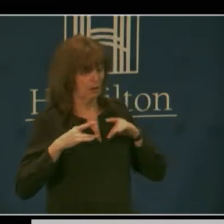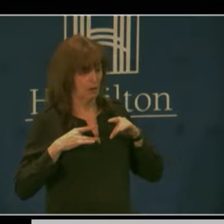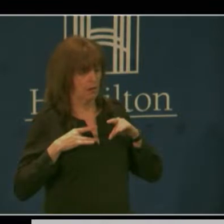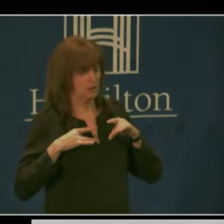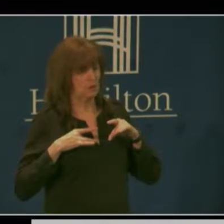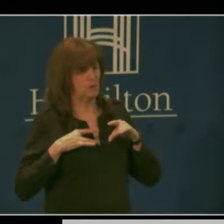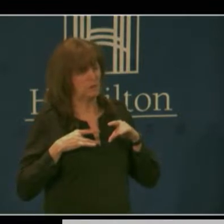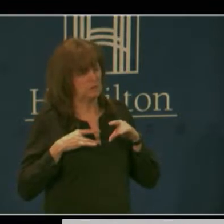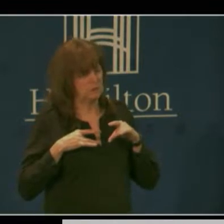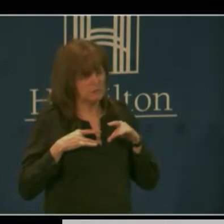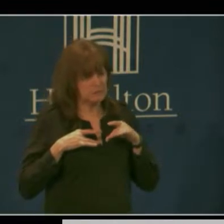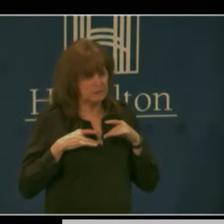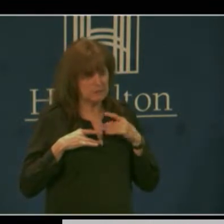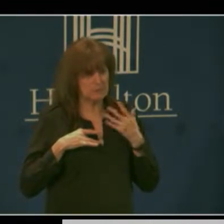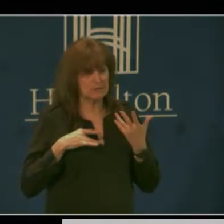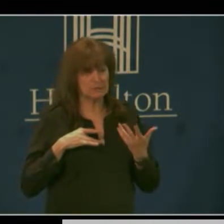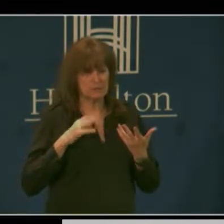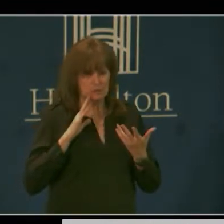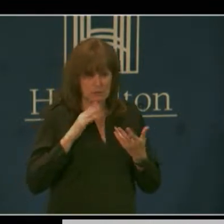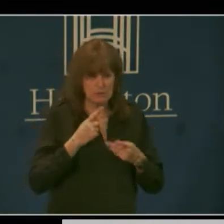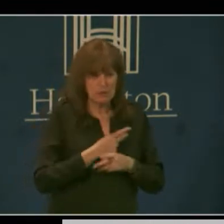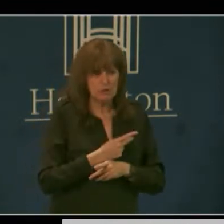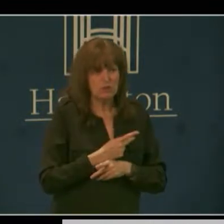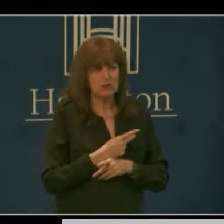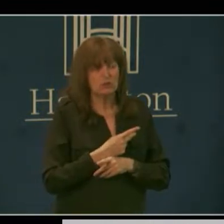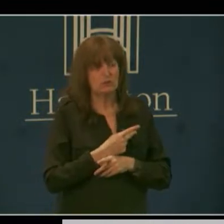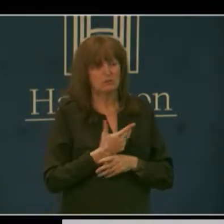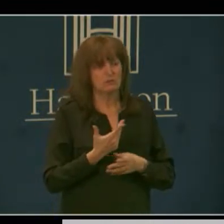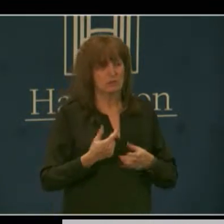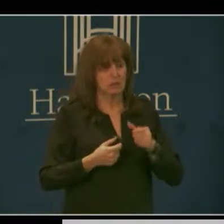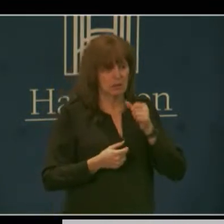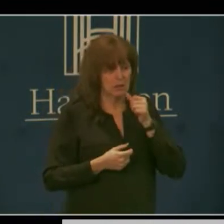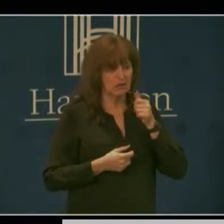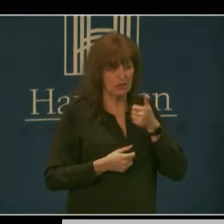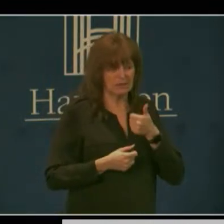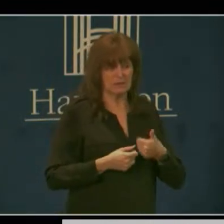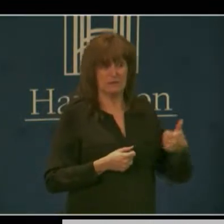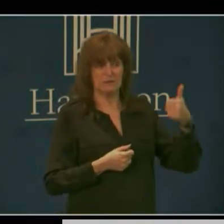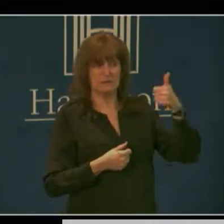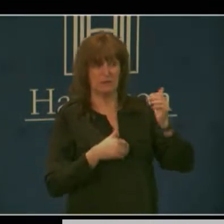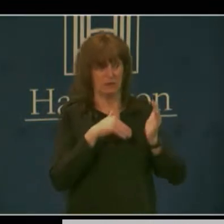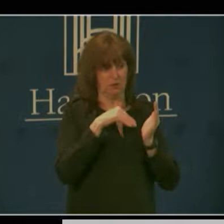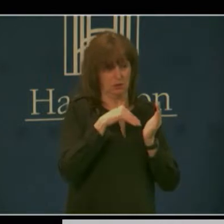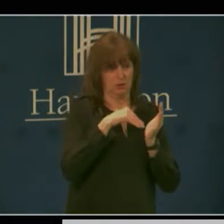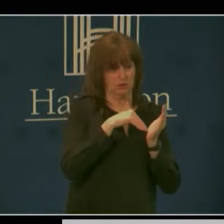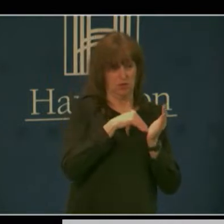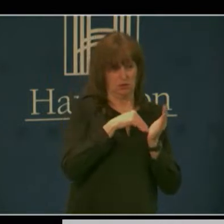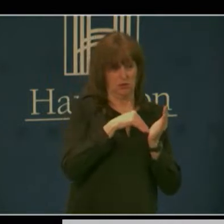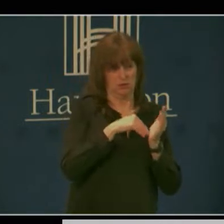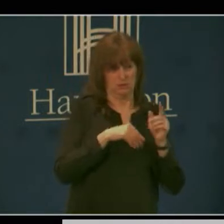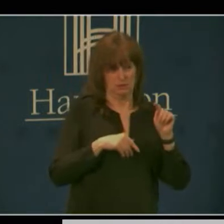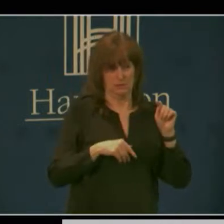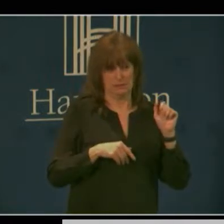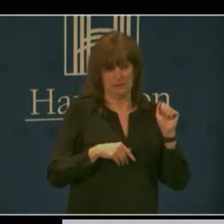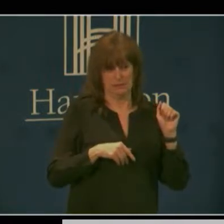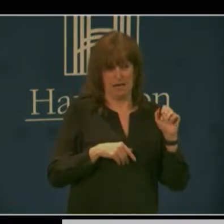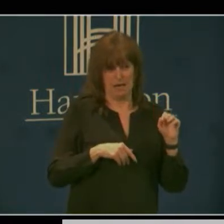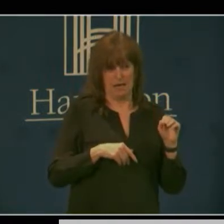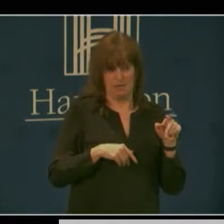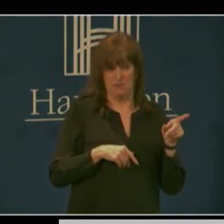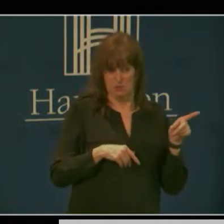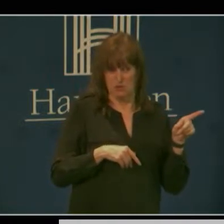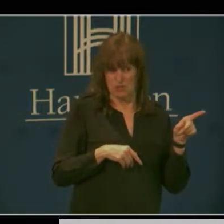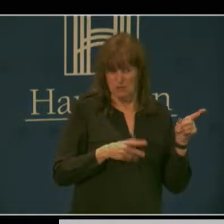the comment that we had now reached the point with all Canadian cases that one half of those cases had no